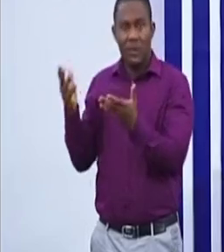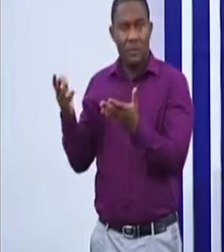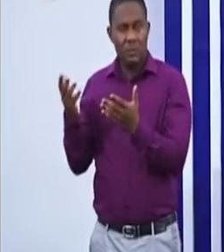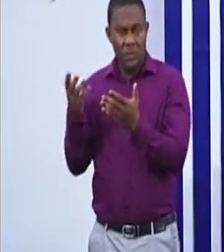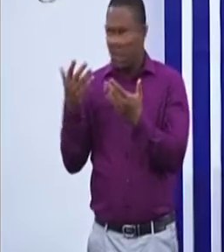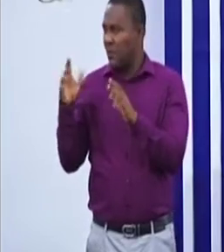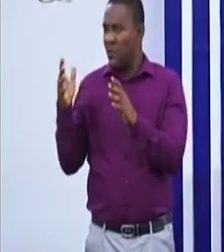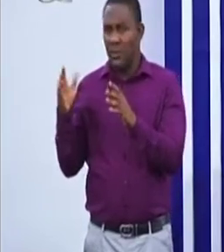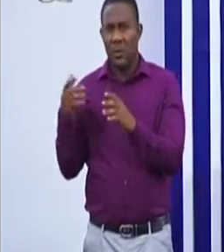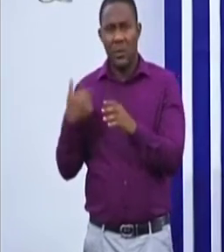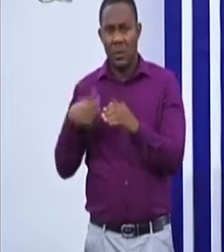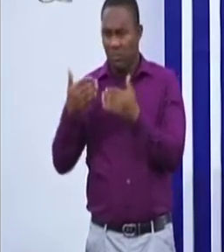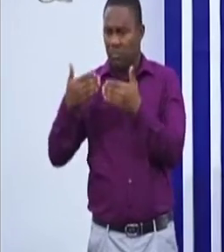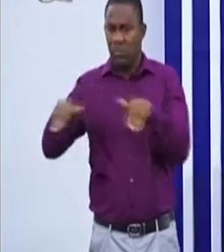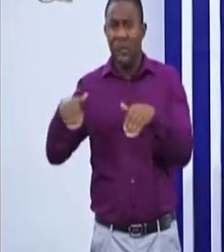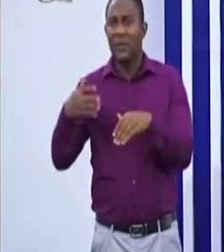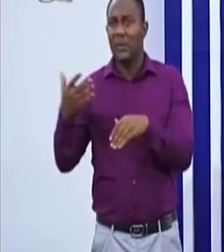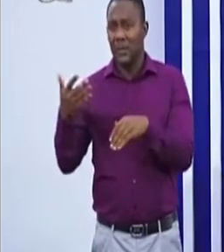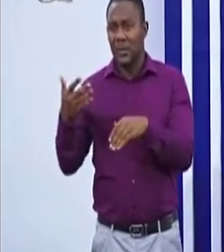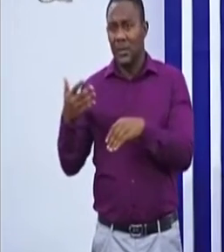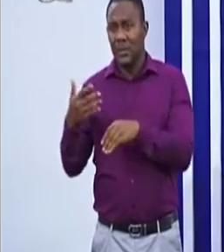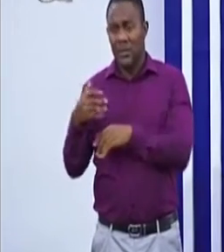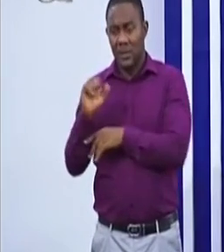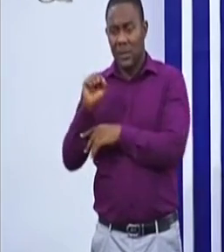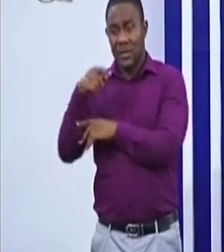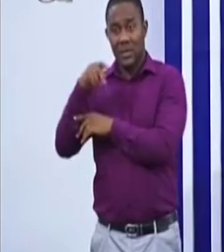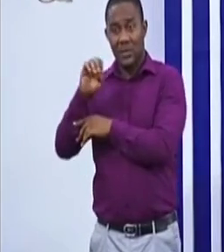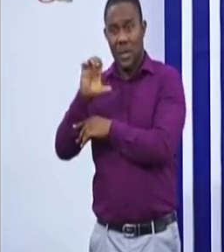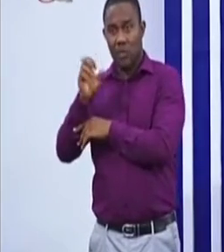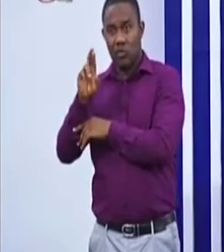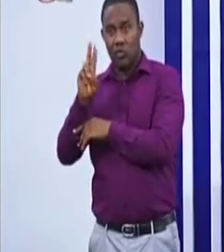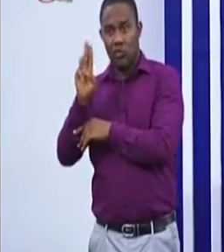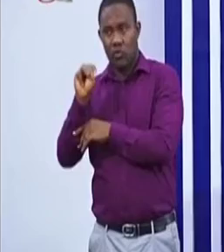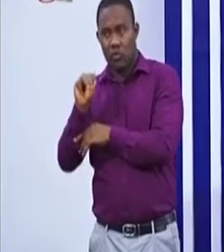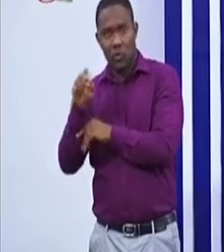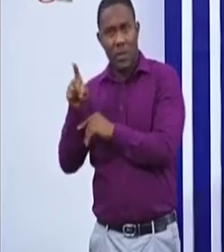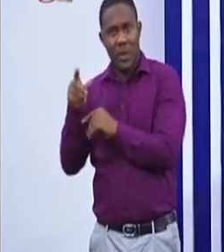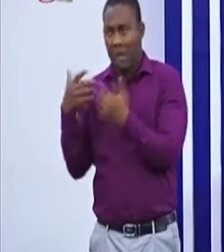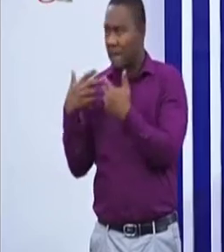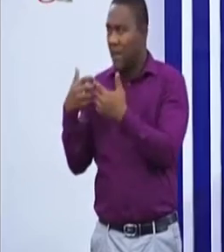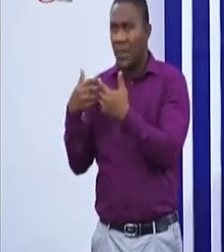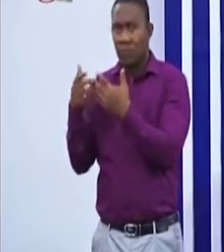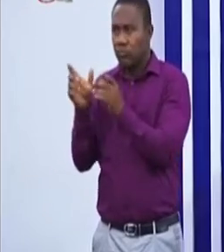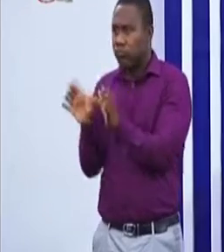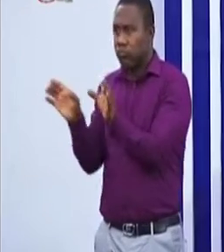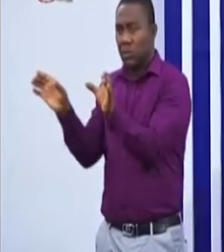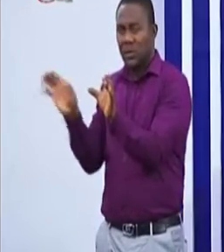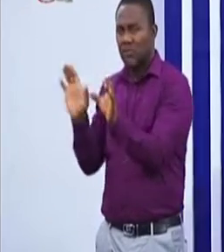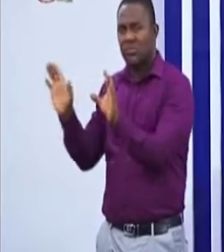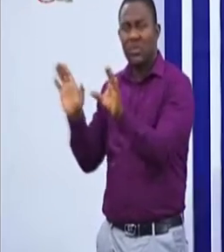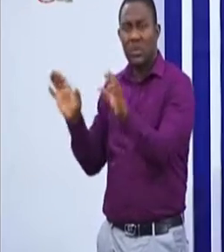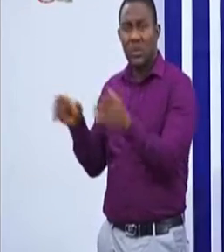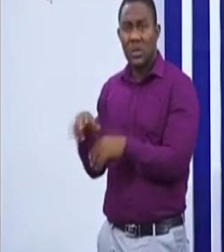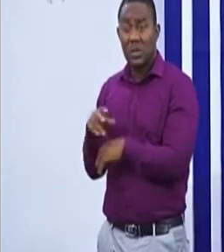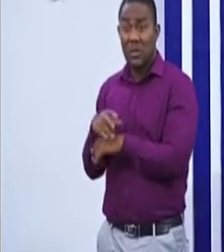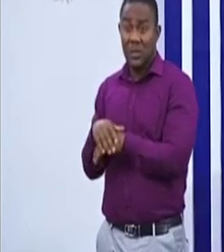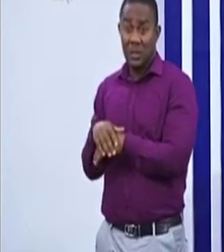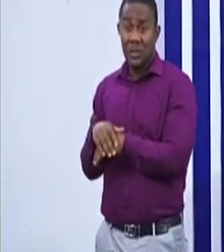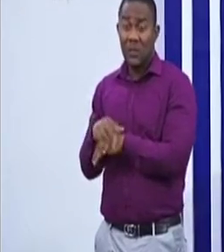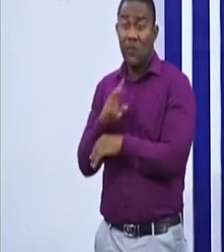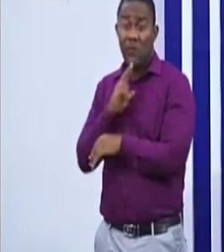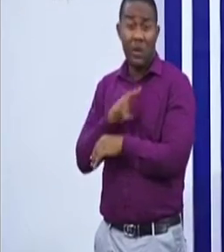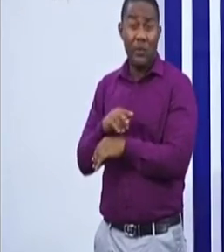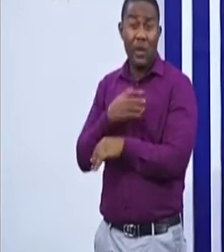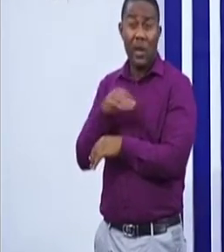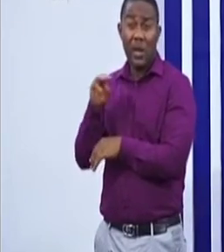have only a limited amount of spectrum currently available, and that has been given to the two telcos that are bearing the brunt of it,